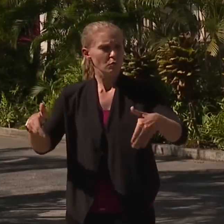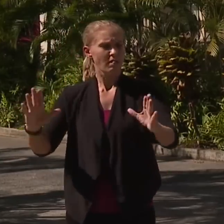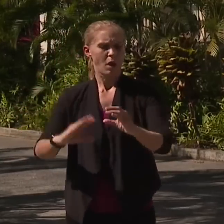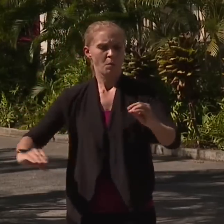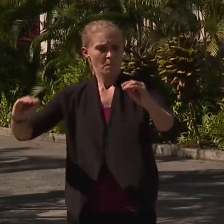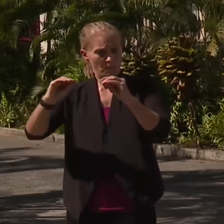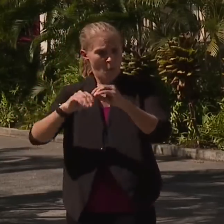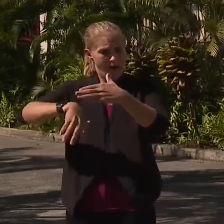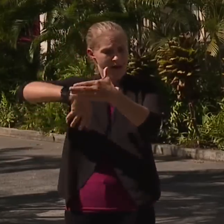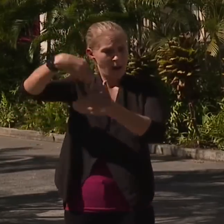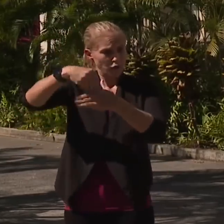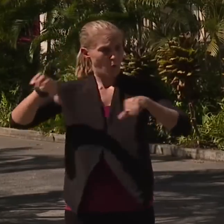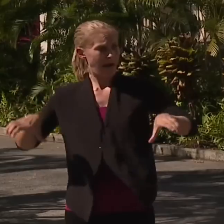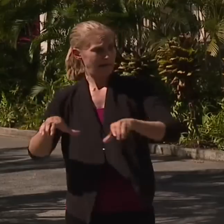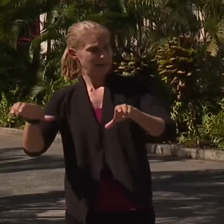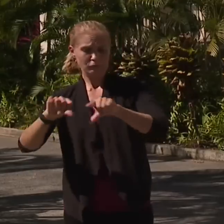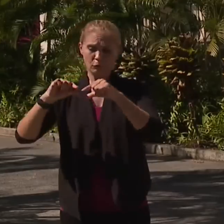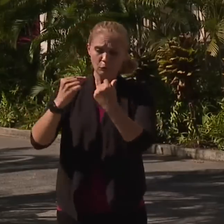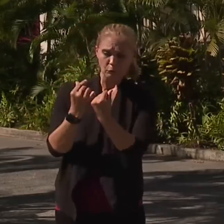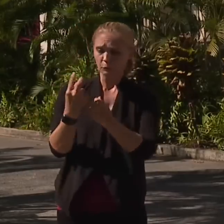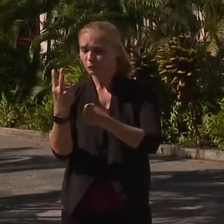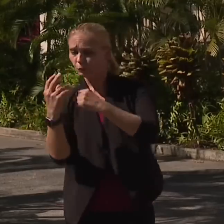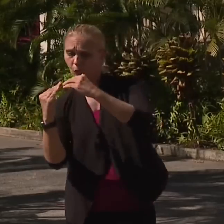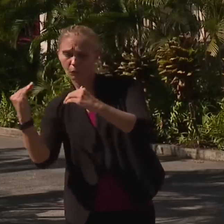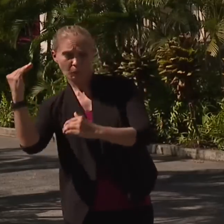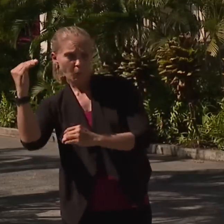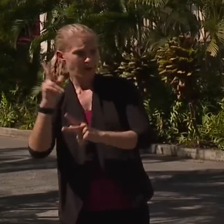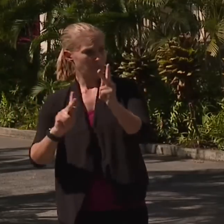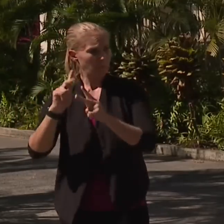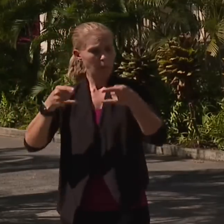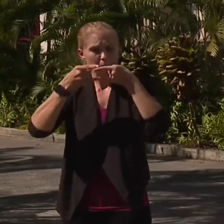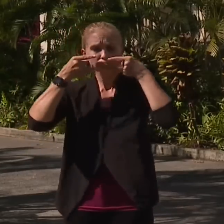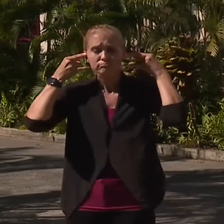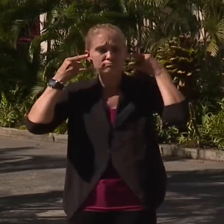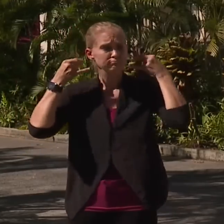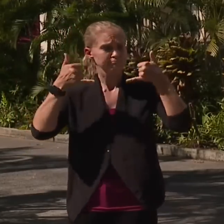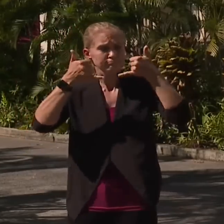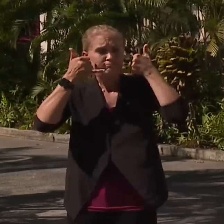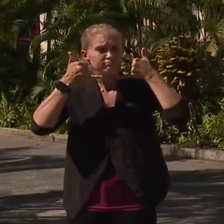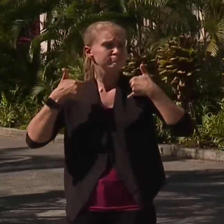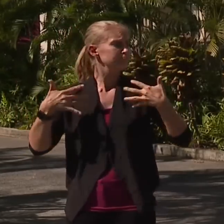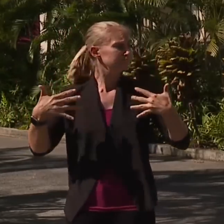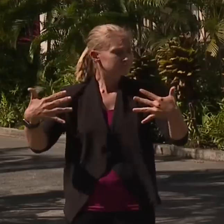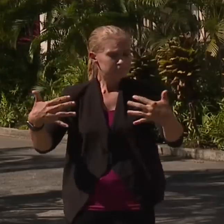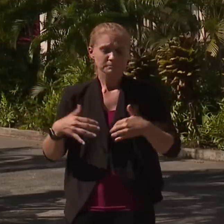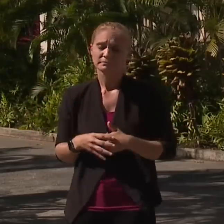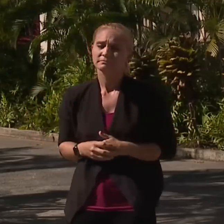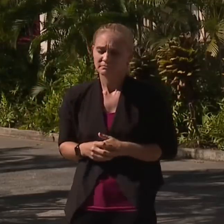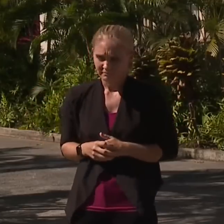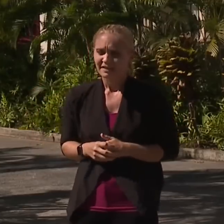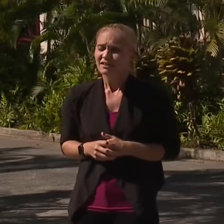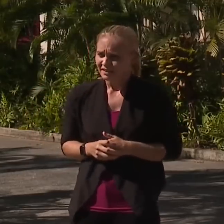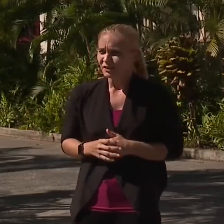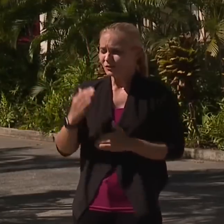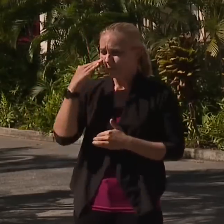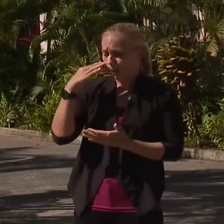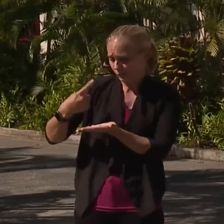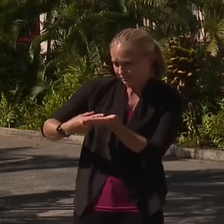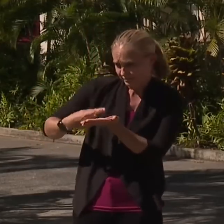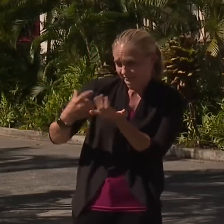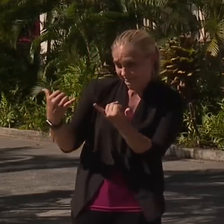groups of two or more as long as everyone is masked? So it's something, Gina, we're talking about.